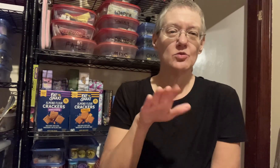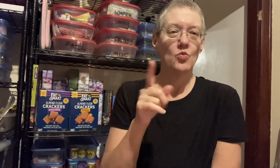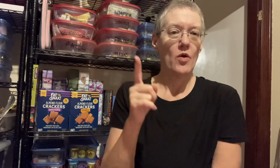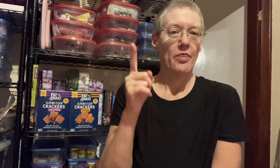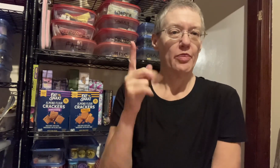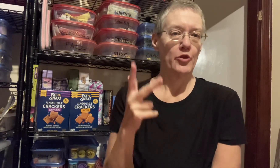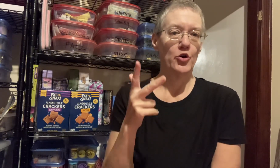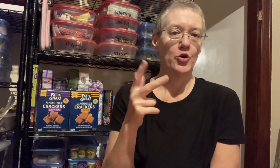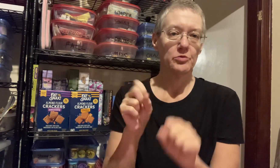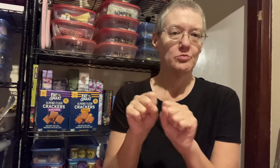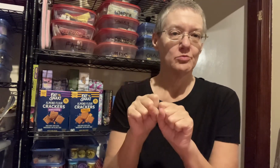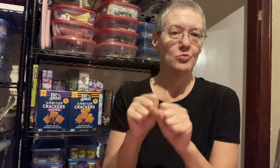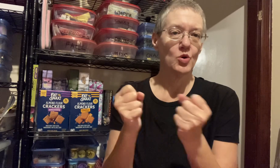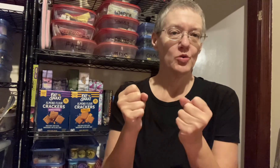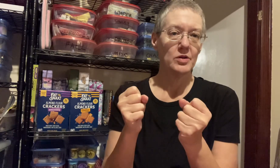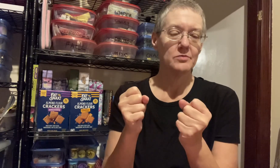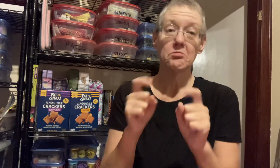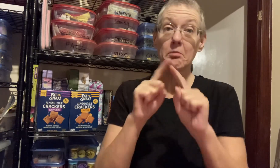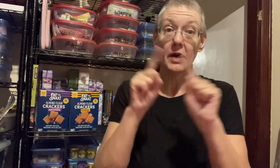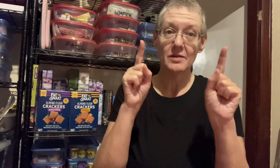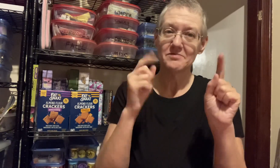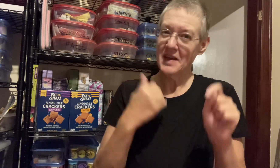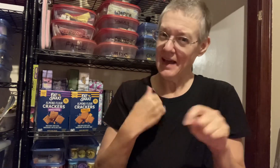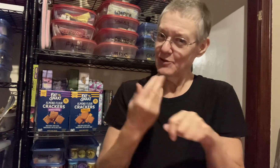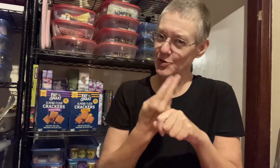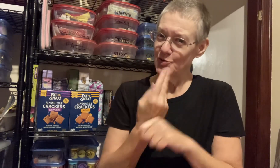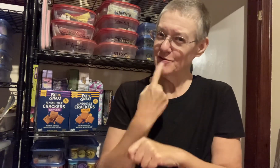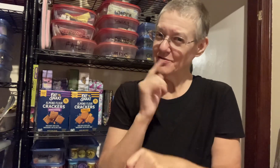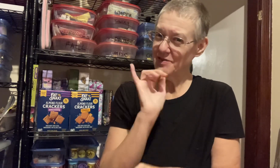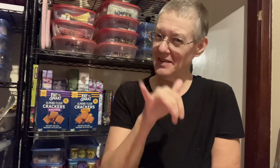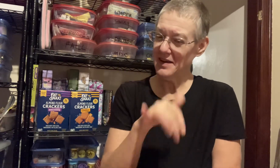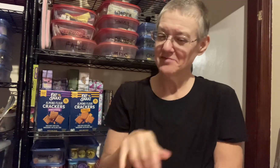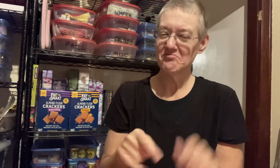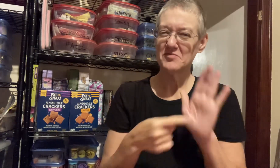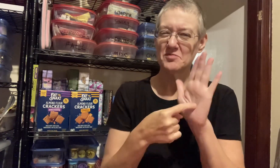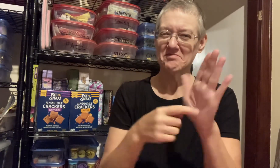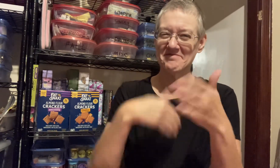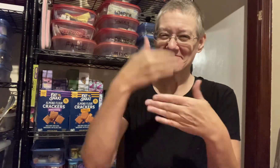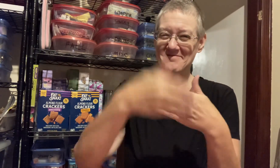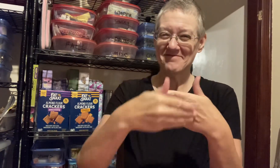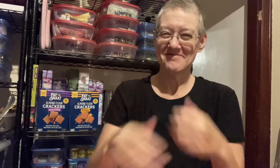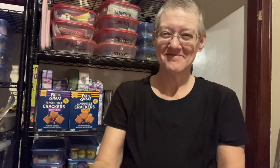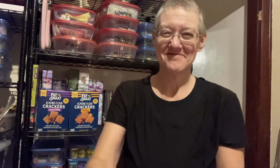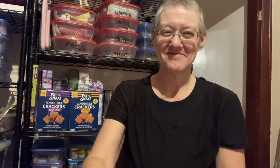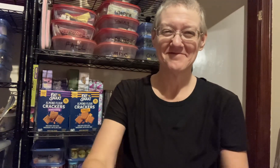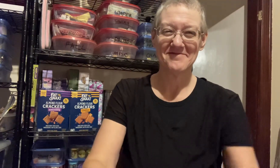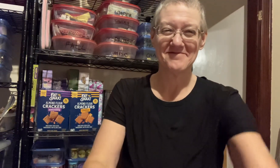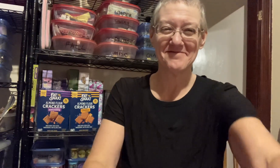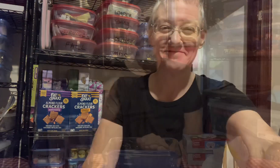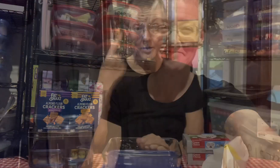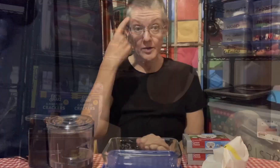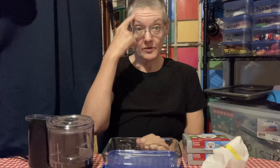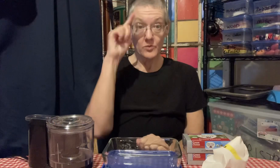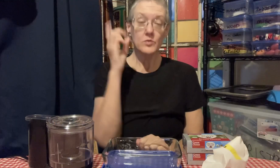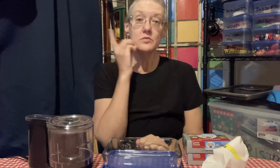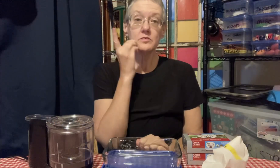get about 1/3 of the box broken. But I have a use for those broken crackers. I'm going to show it to you